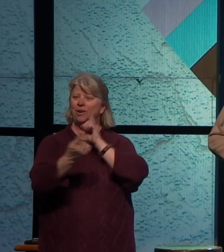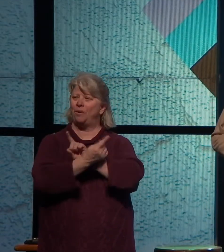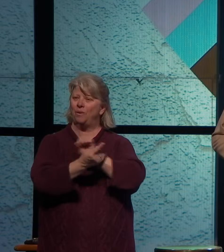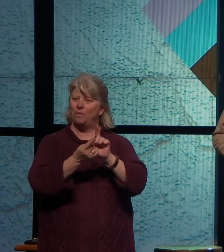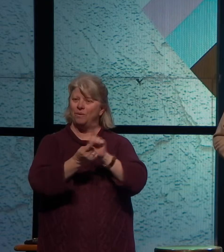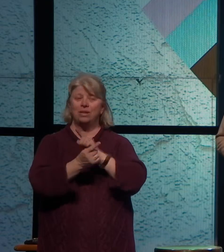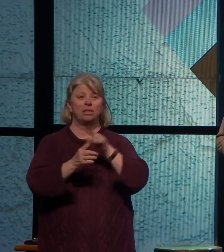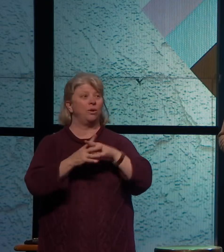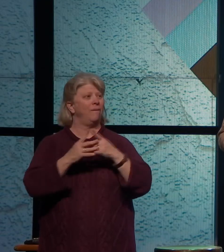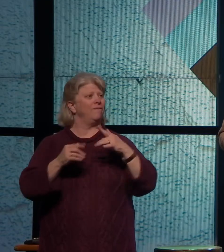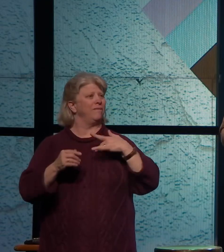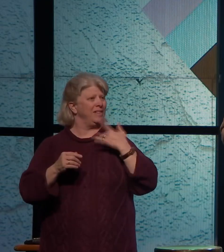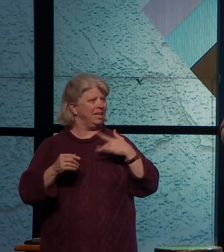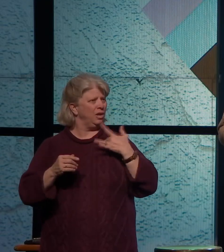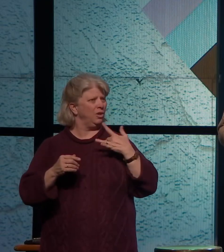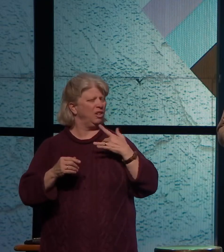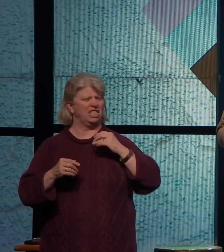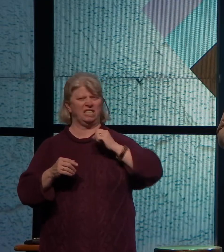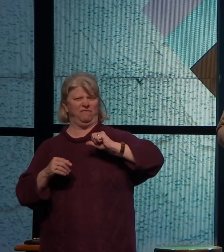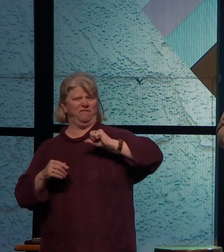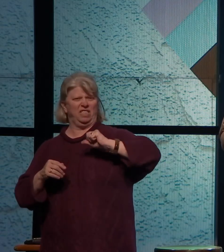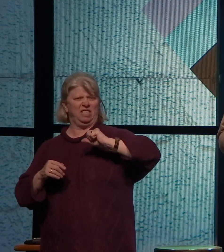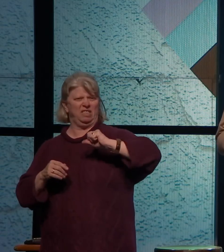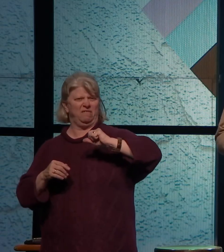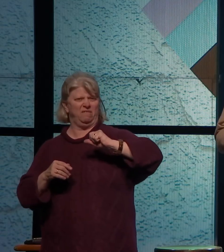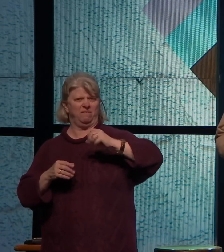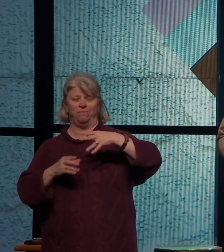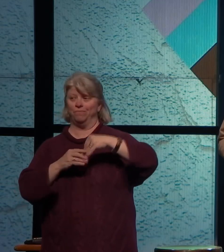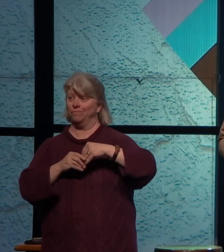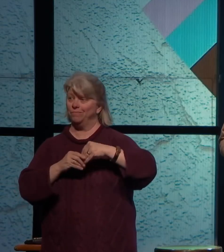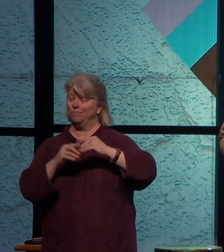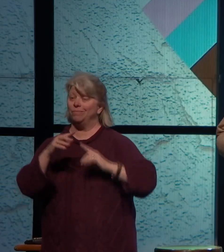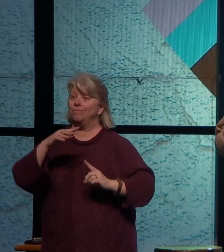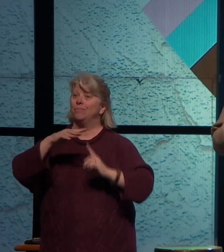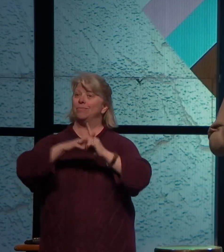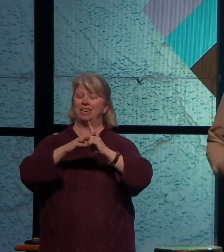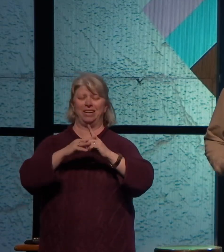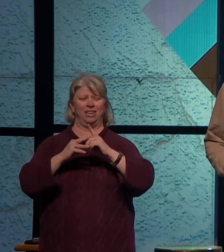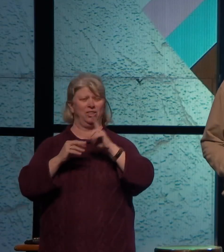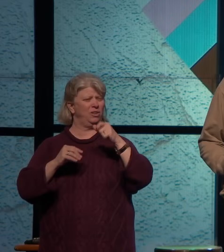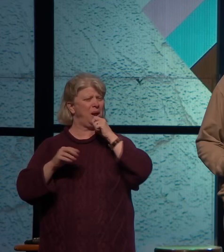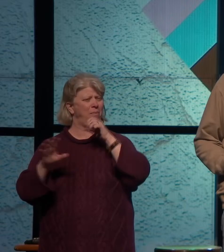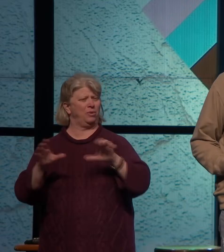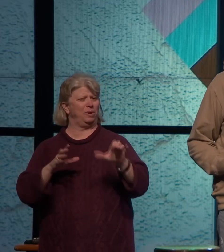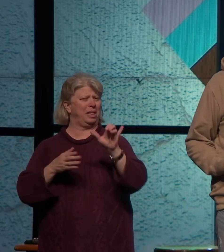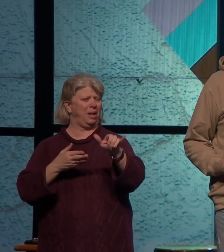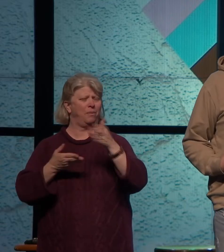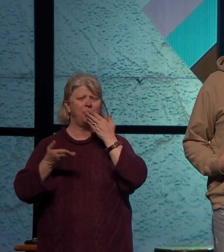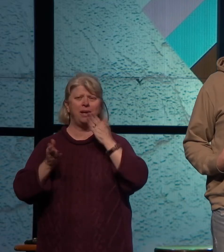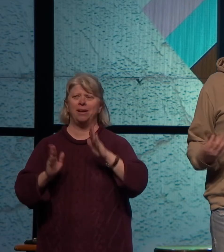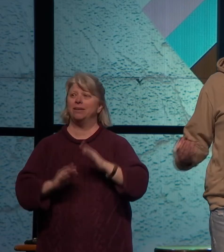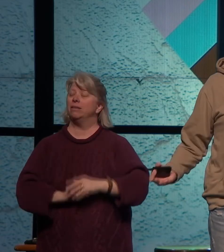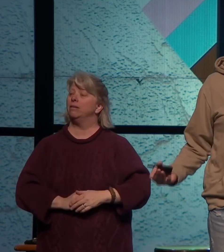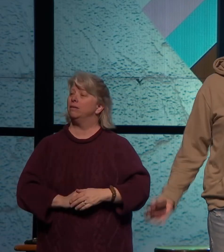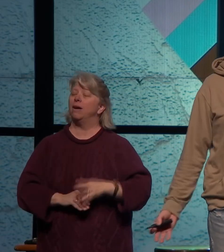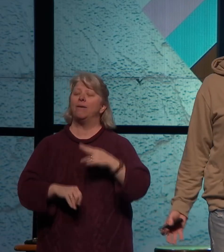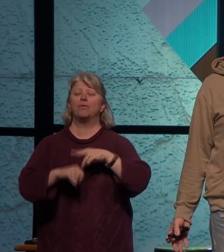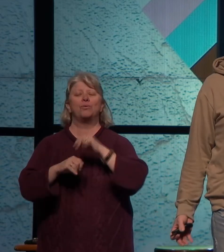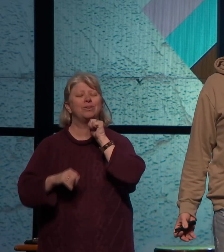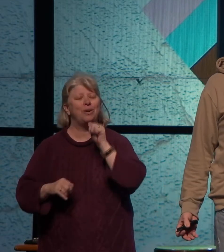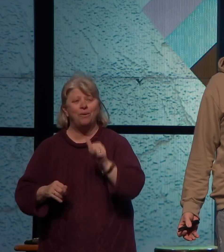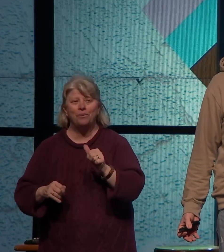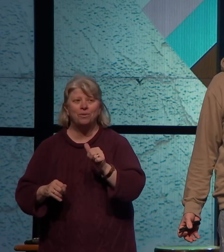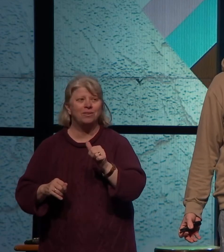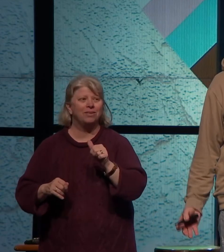I start to feel that defensive nature in me come up and like, I don't deserve to be treated this way. Well, of course you